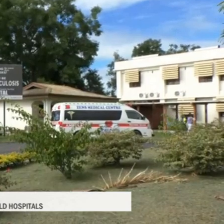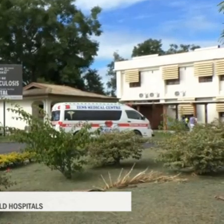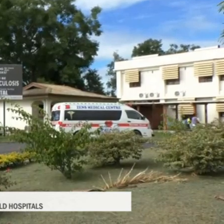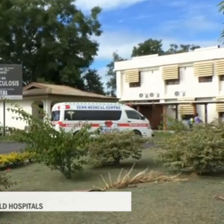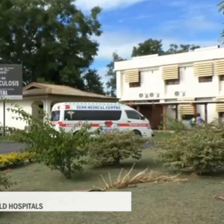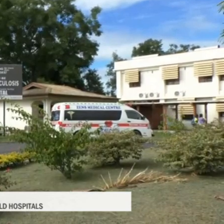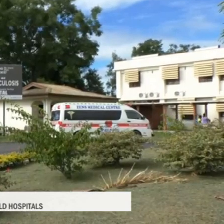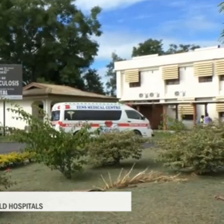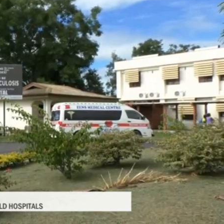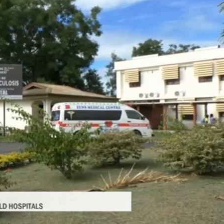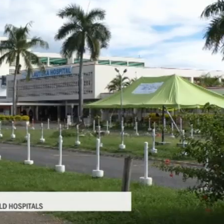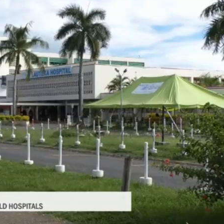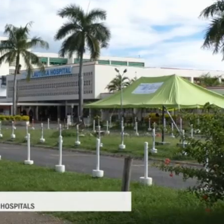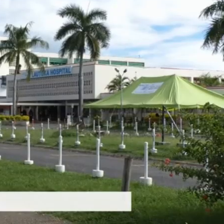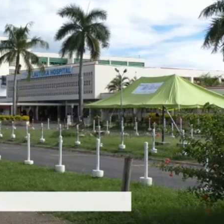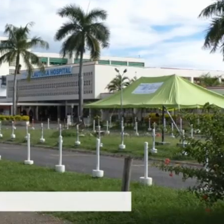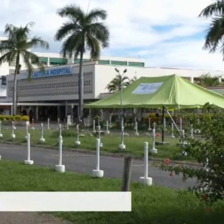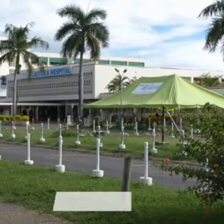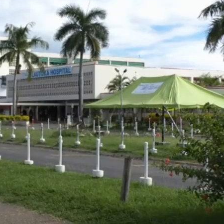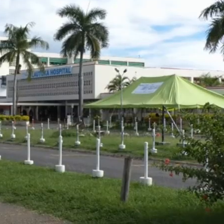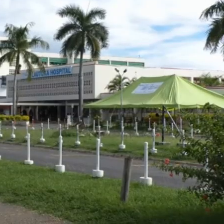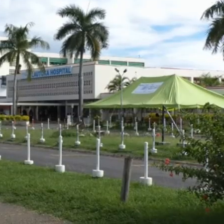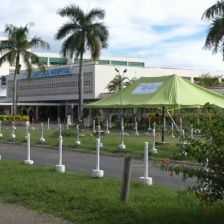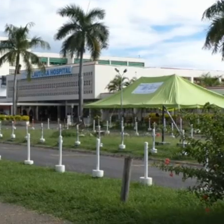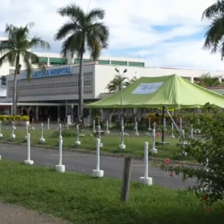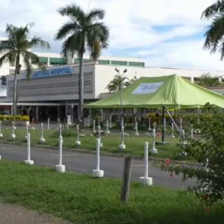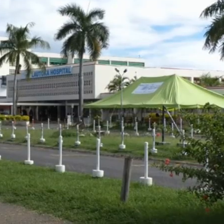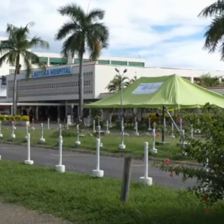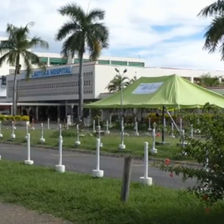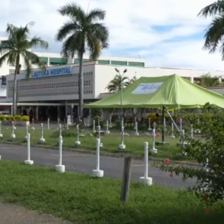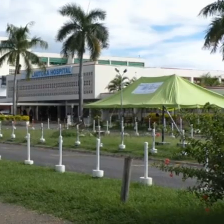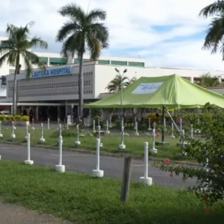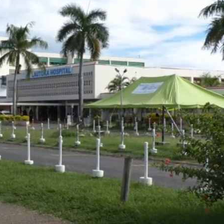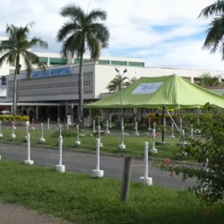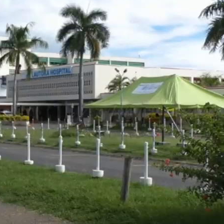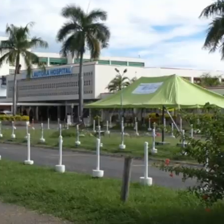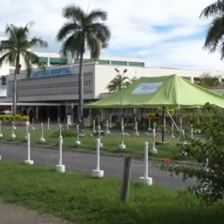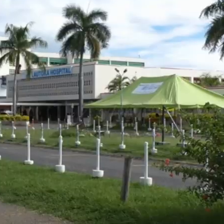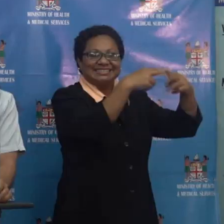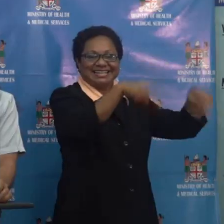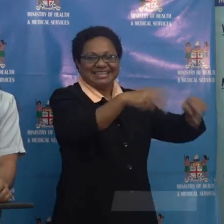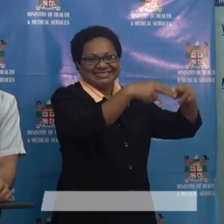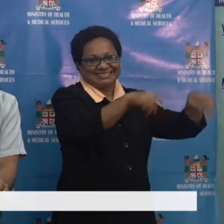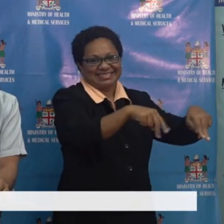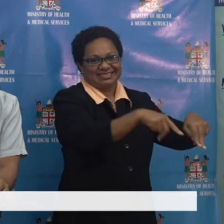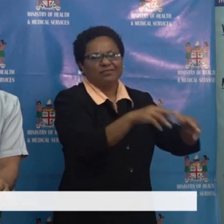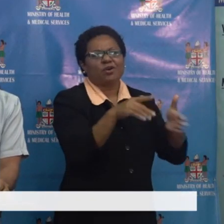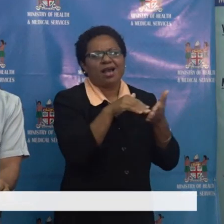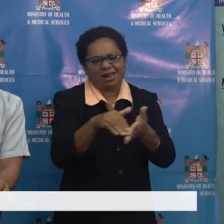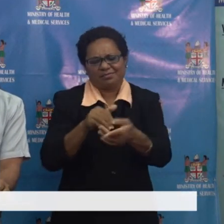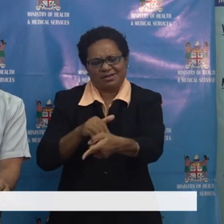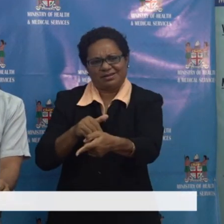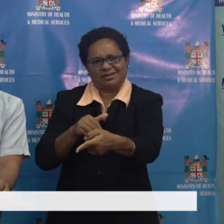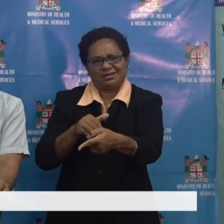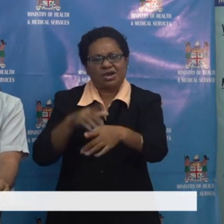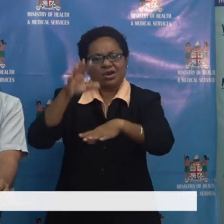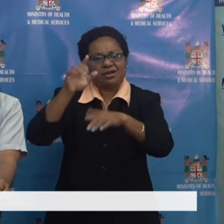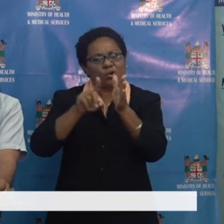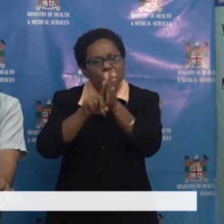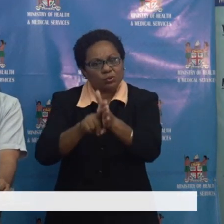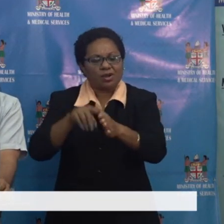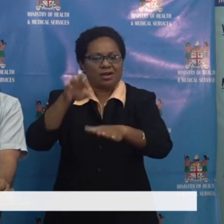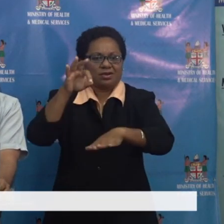the Lautoka hospital, which is on lockdown, is primarily for the care of COVID patients. We are doing this because we don't want to